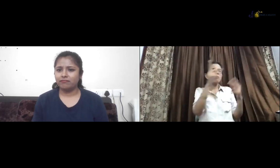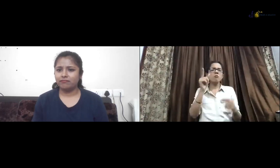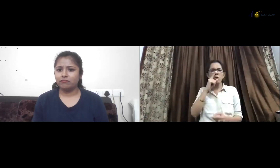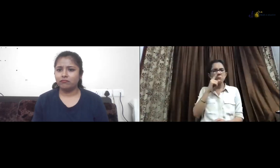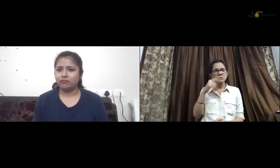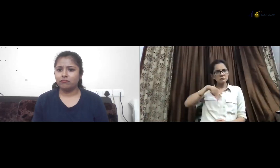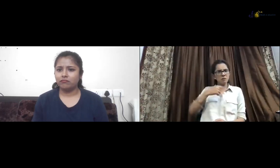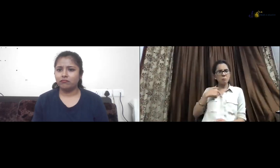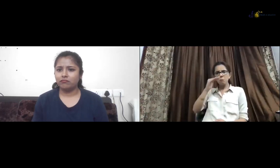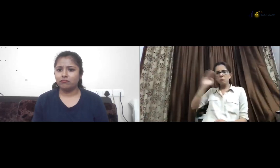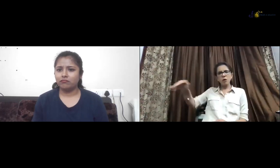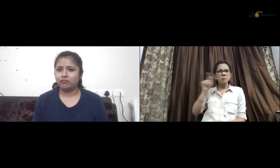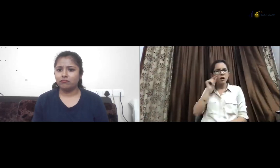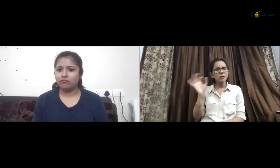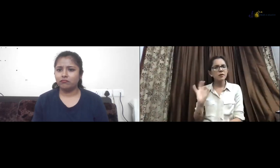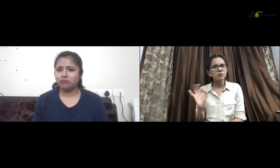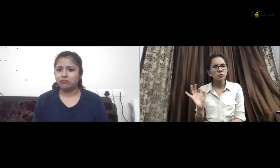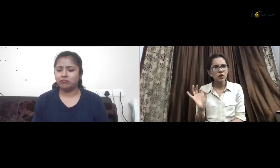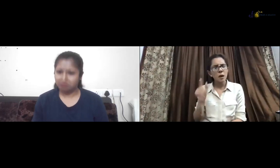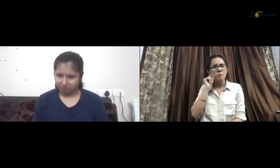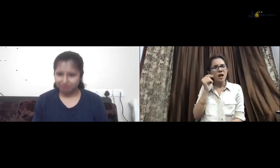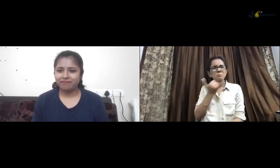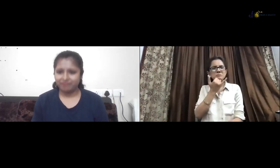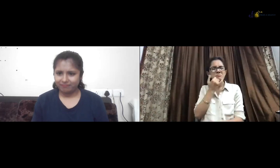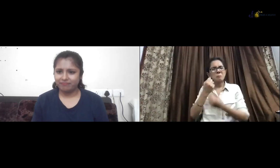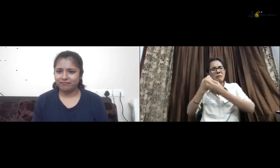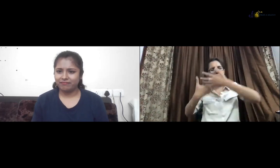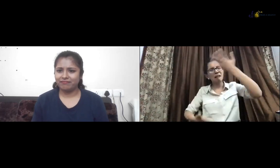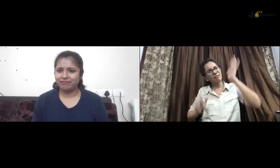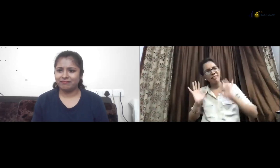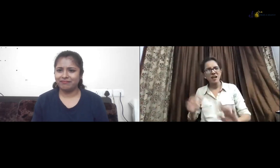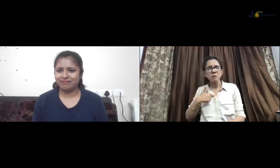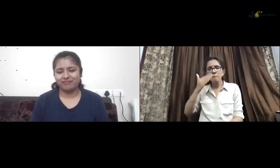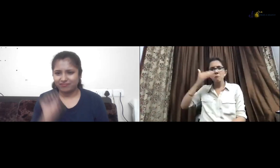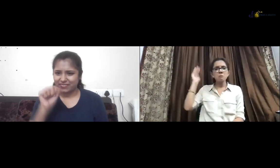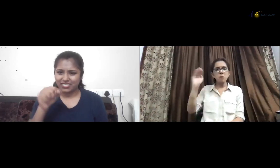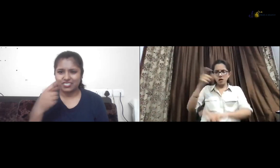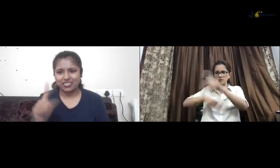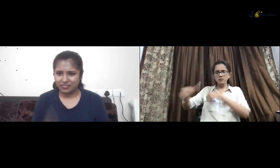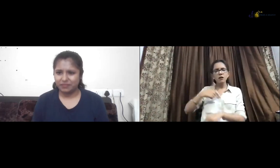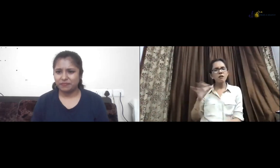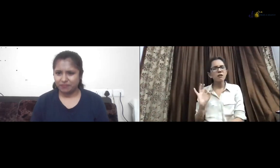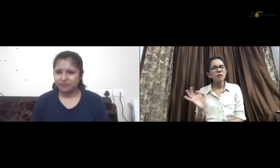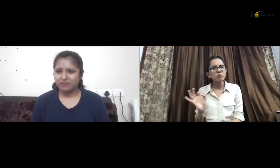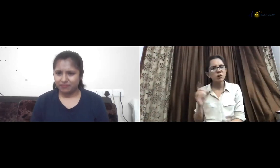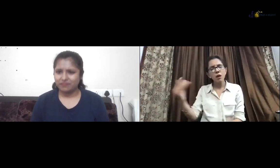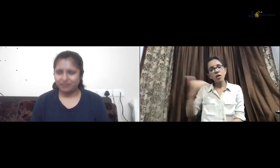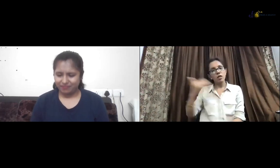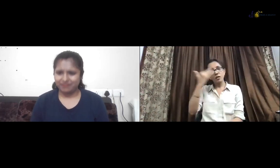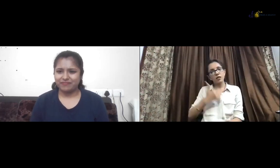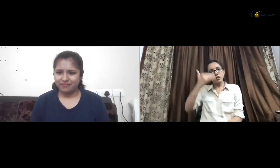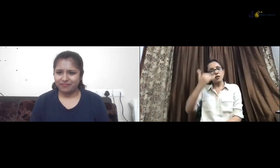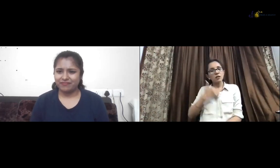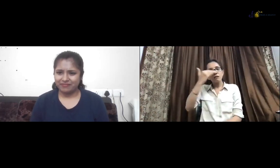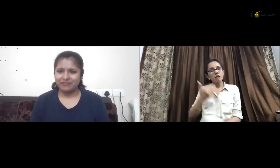will, so we feel it's okay. We don't mock. We don't mockery. We don't mockery. We don't make the mockery of a